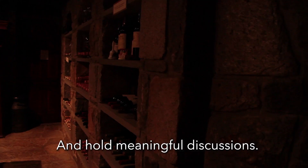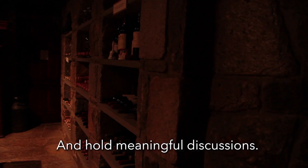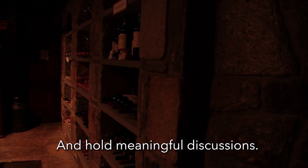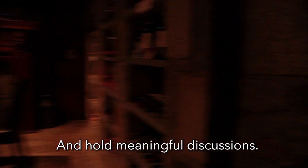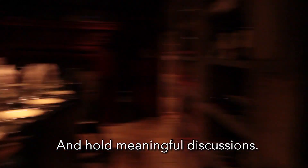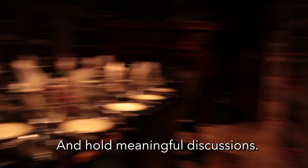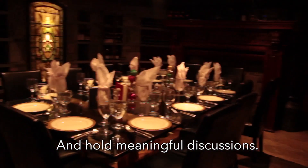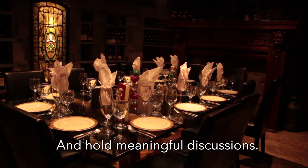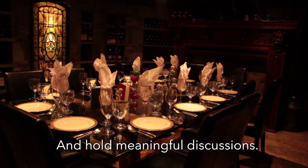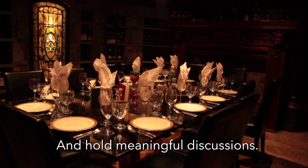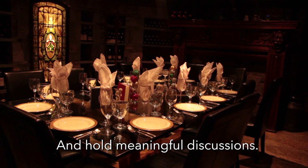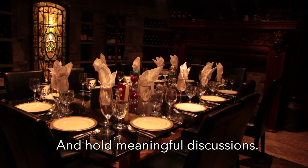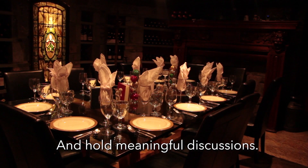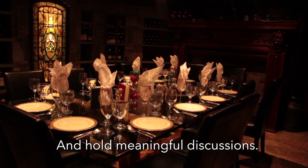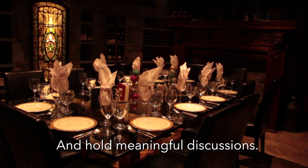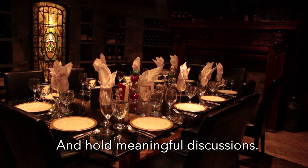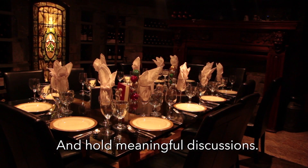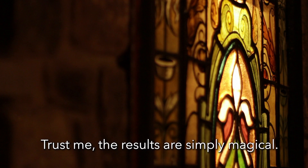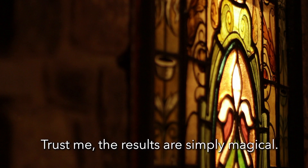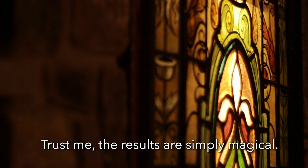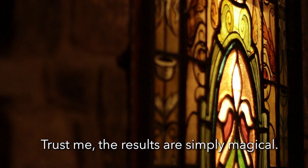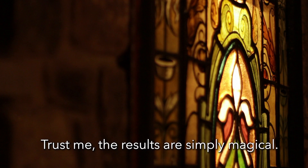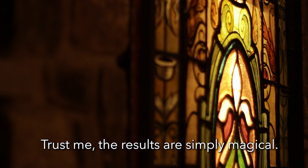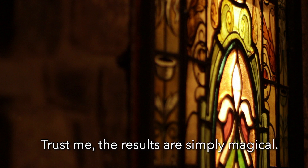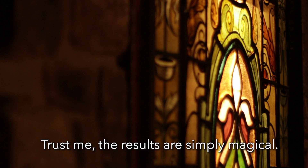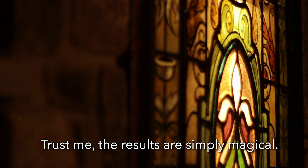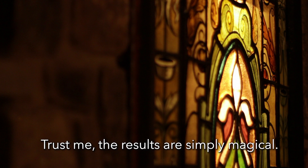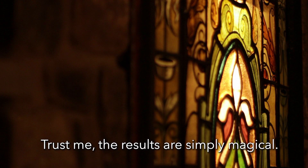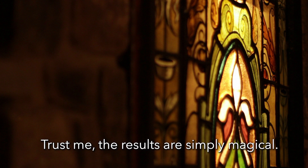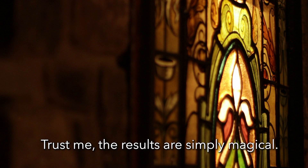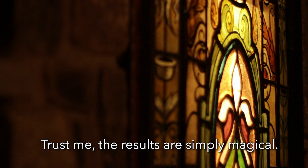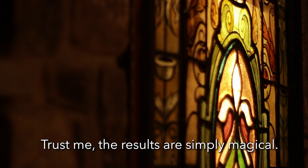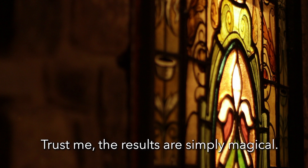hold meaningful discussions. Trust me, the results are simply magical.